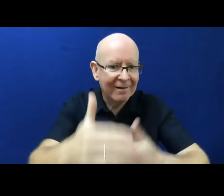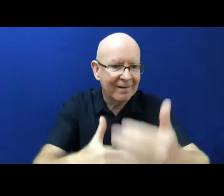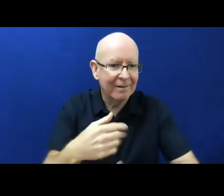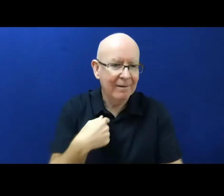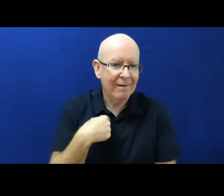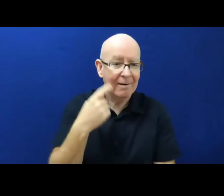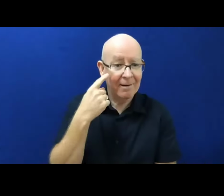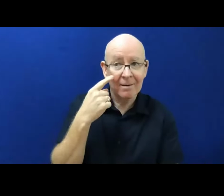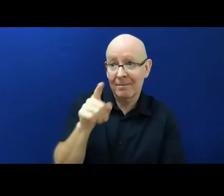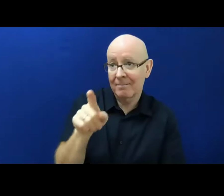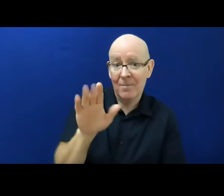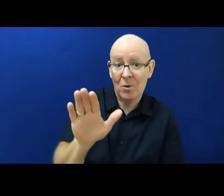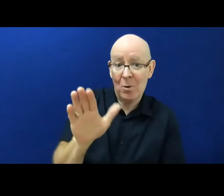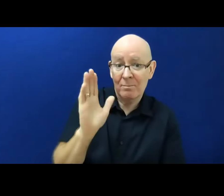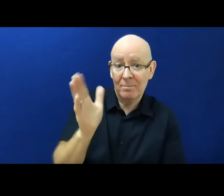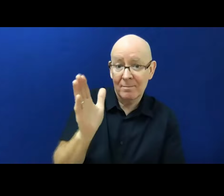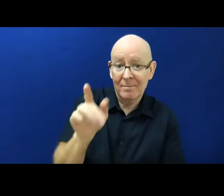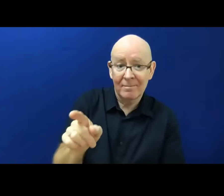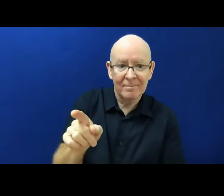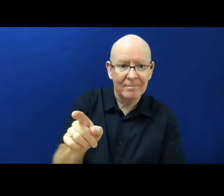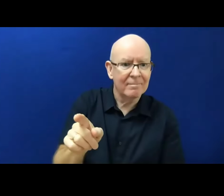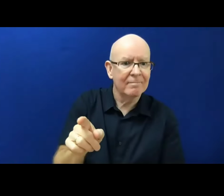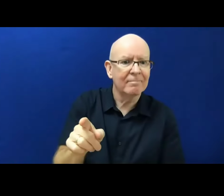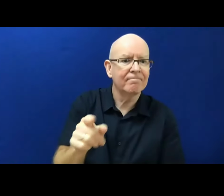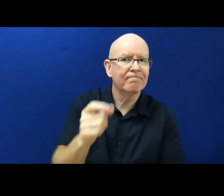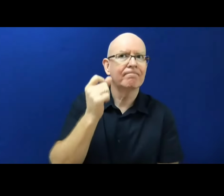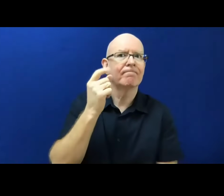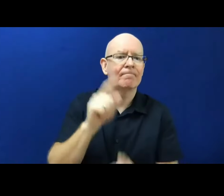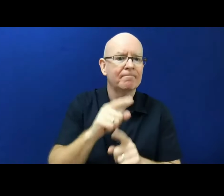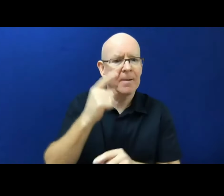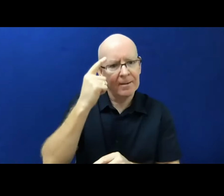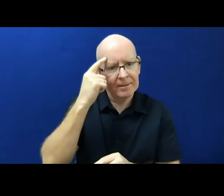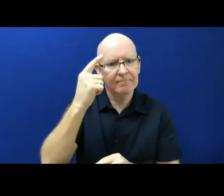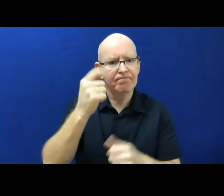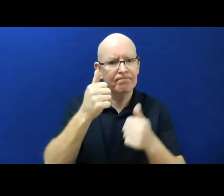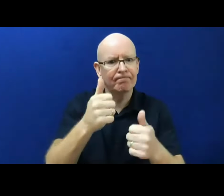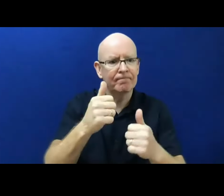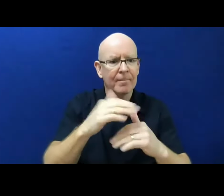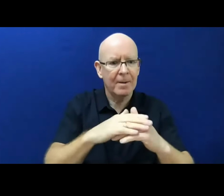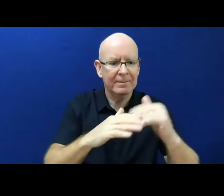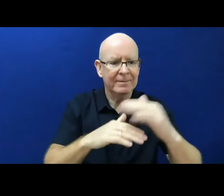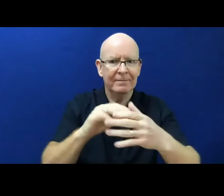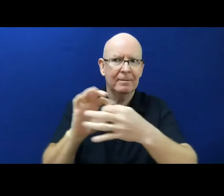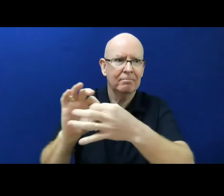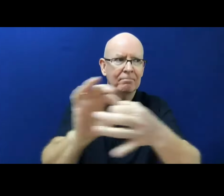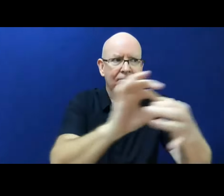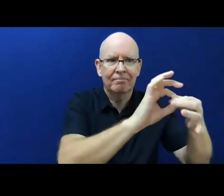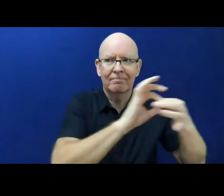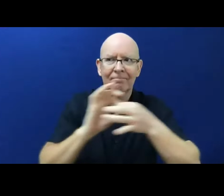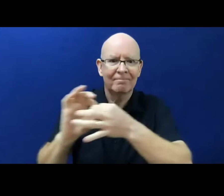that research is not done only by academics, but also increasingly by